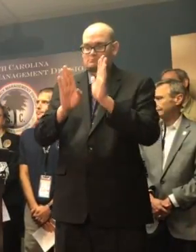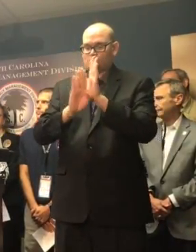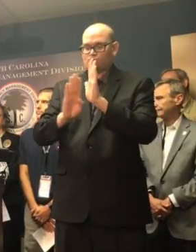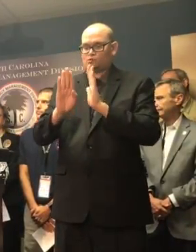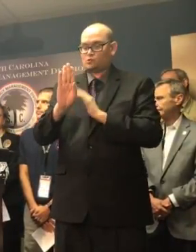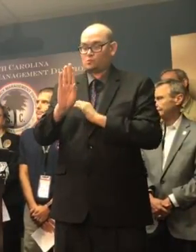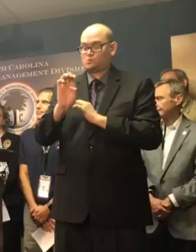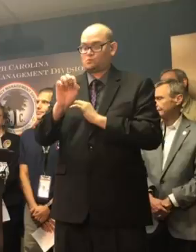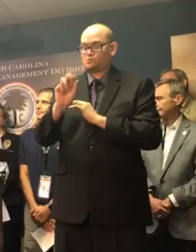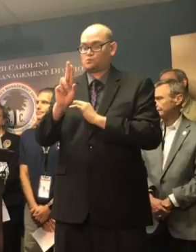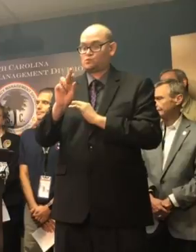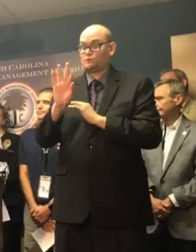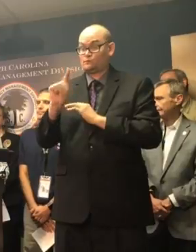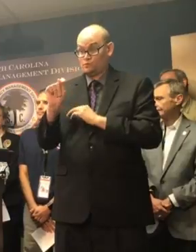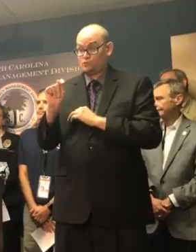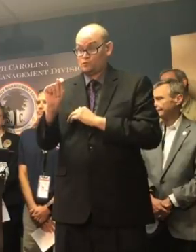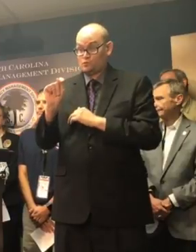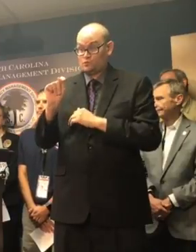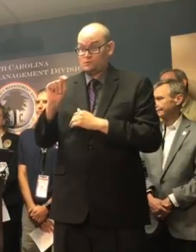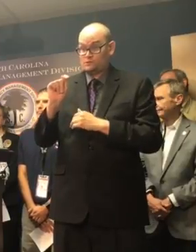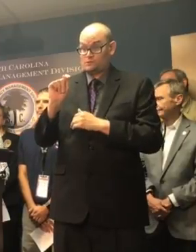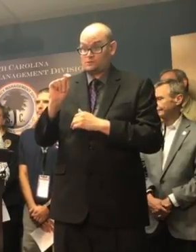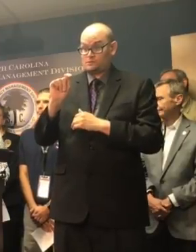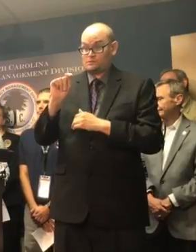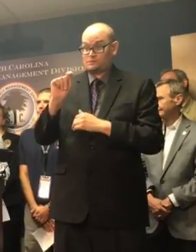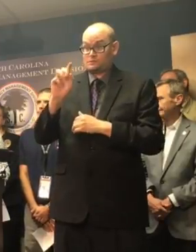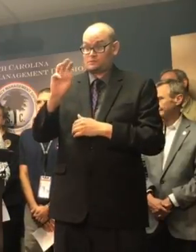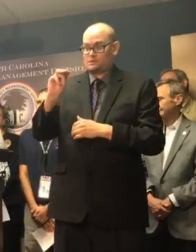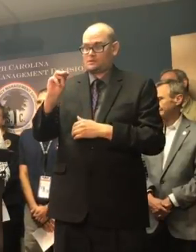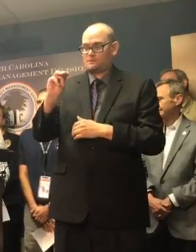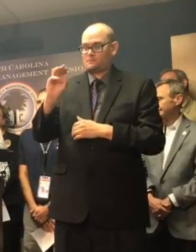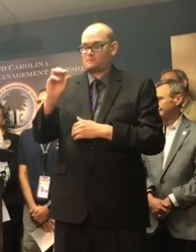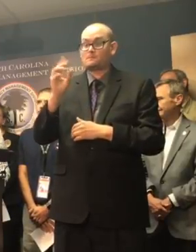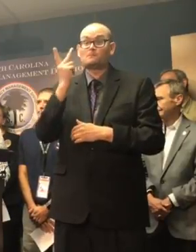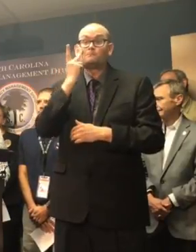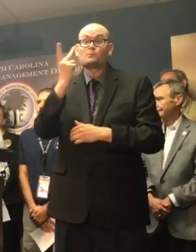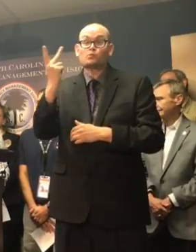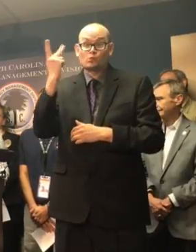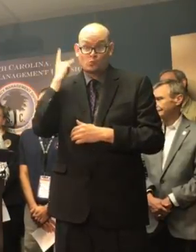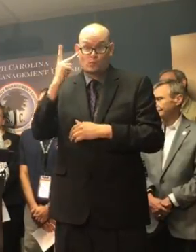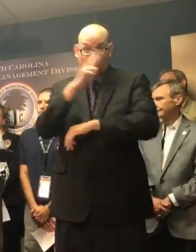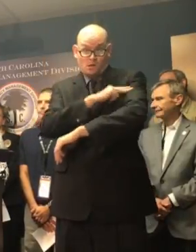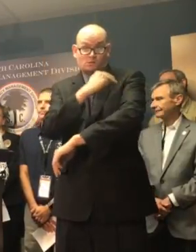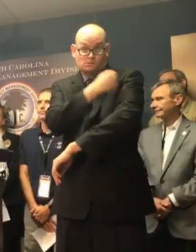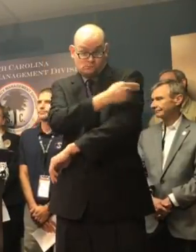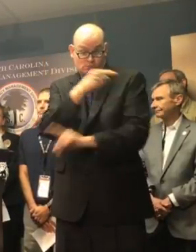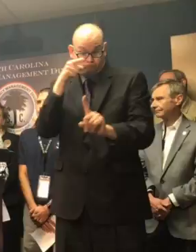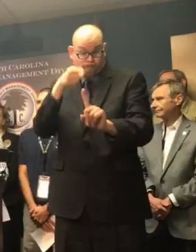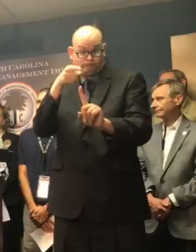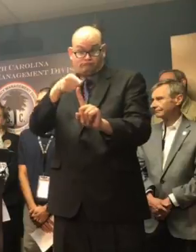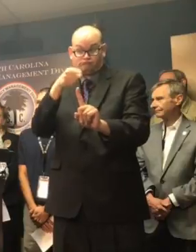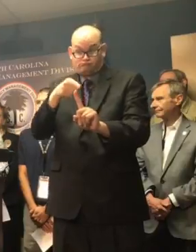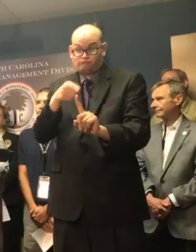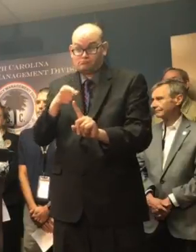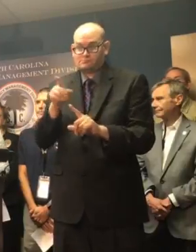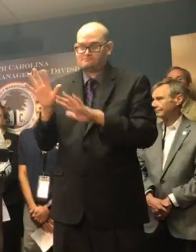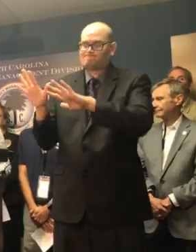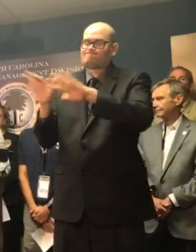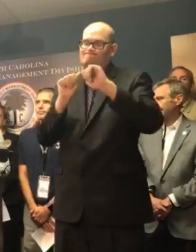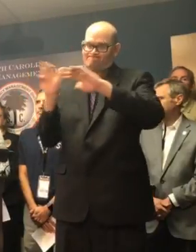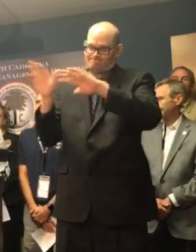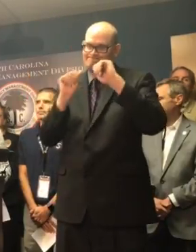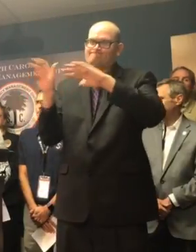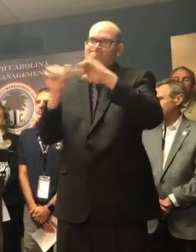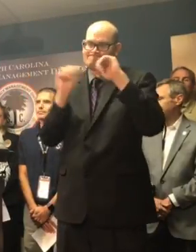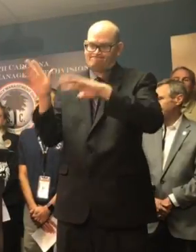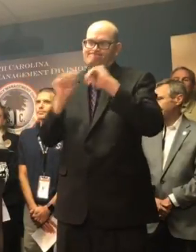is evacuating their hospital. If you have a hospital that is evacuating, that is all the more reason why the